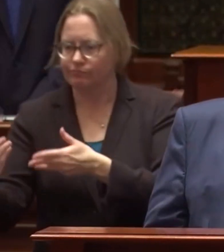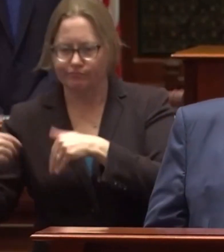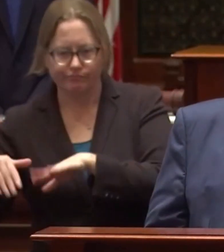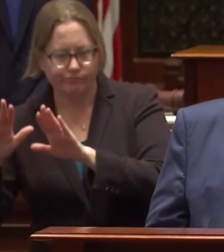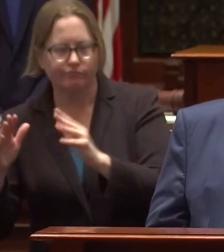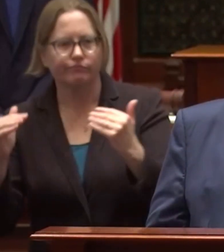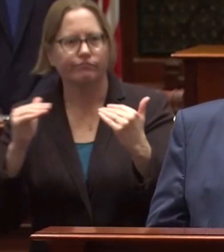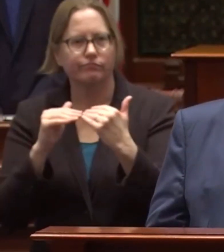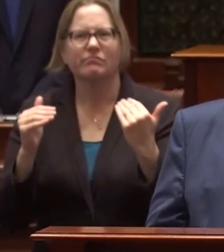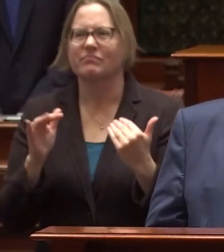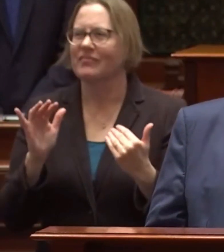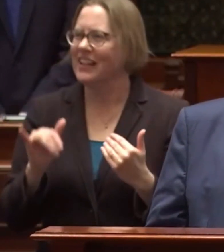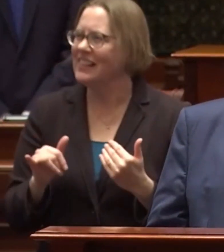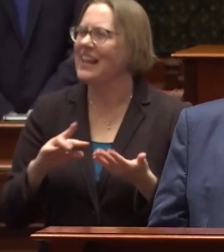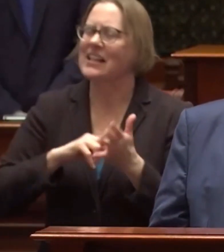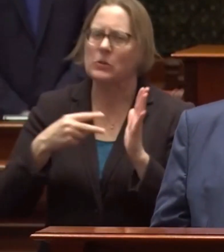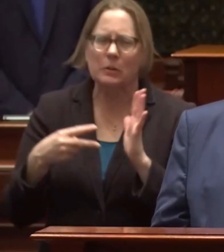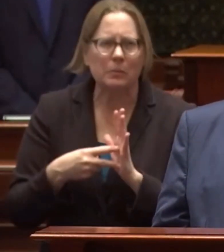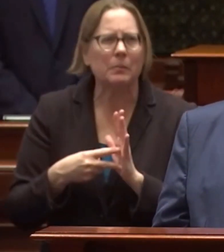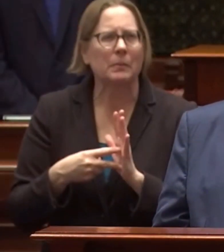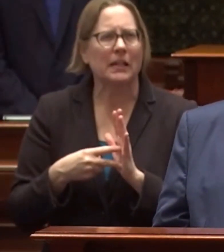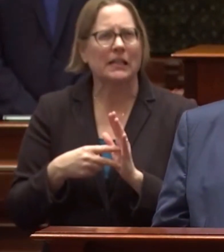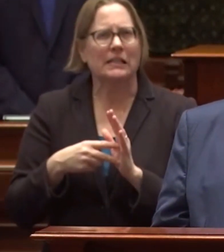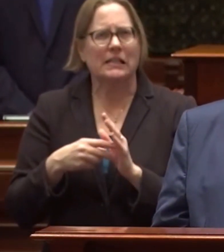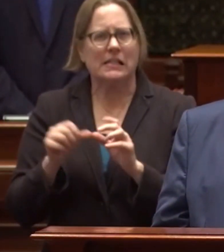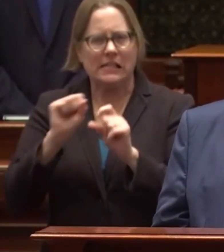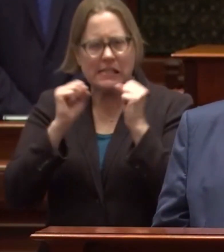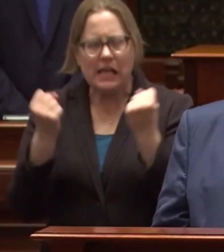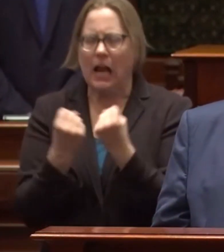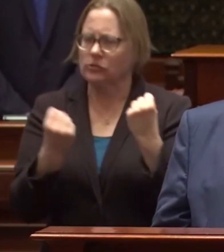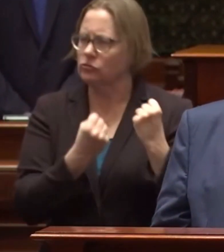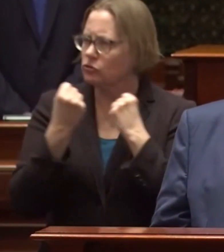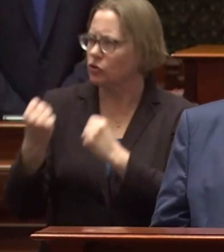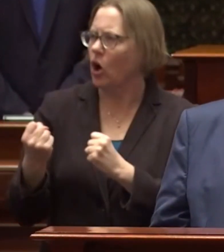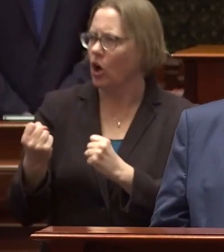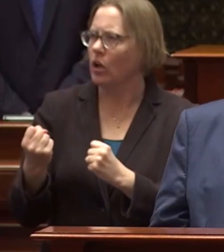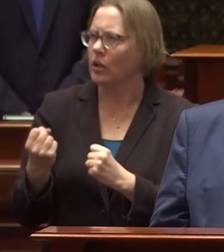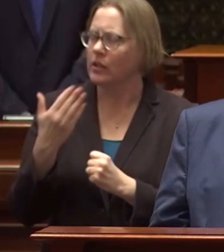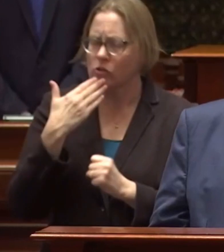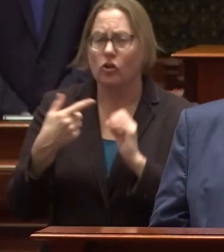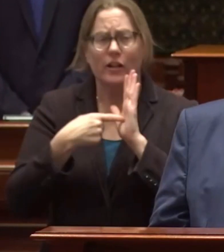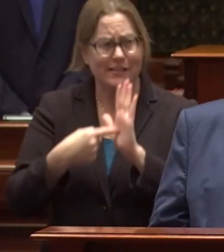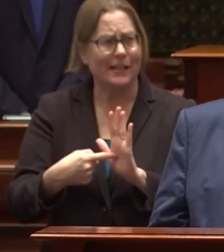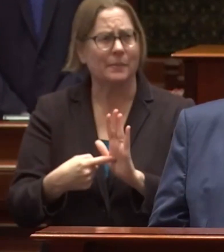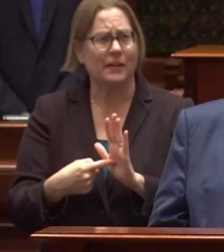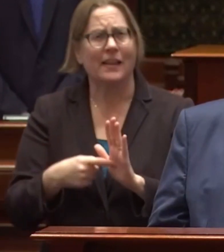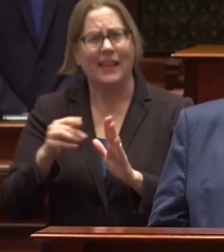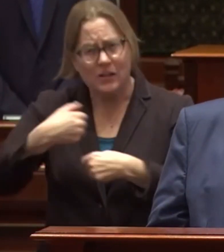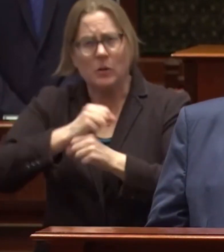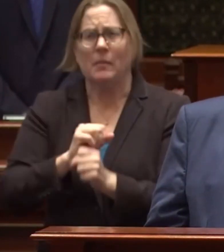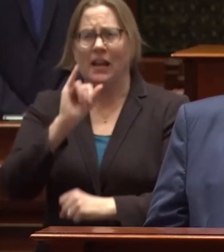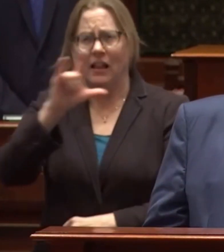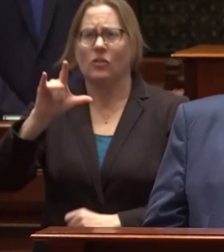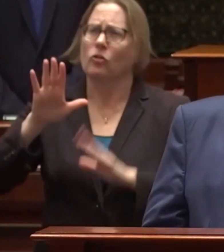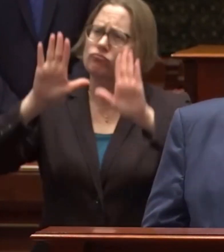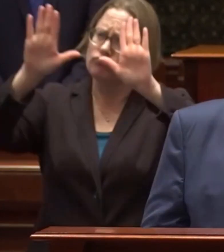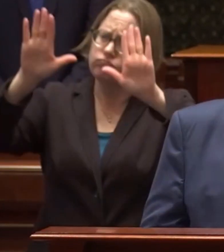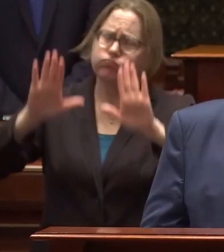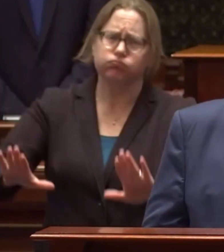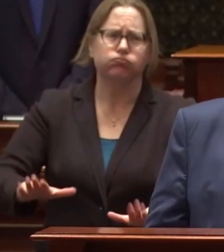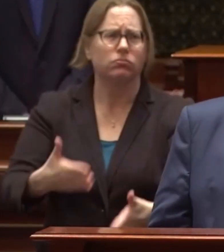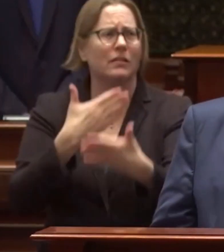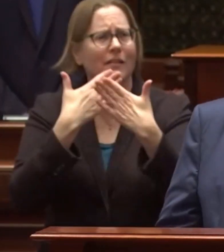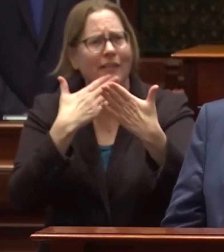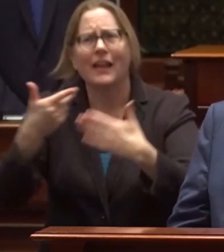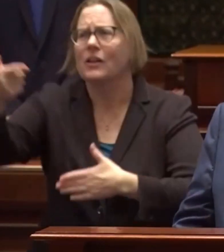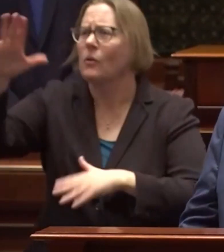citizenship. It's what makes a society strong. It is what has made Illinois great. Thank